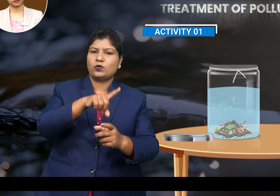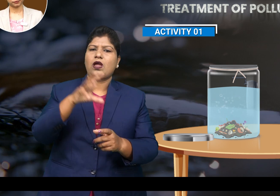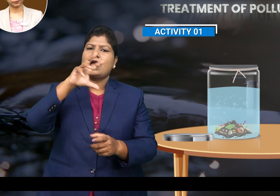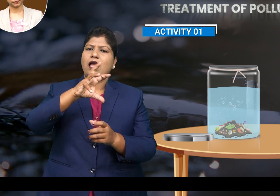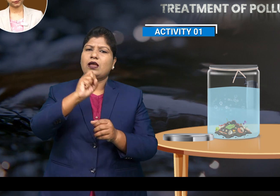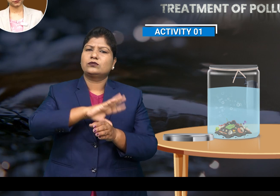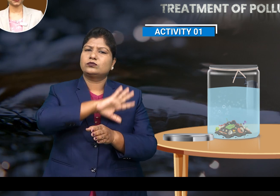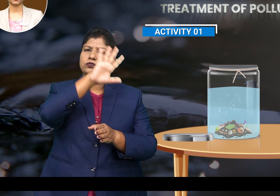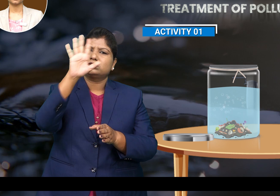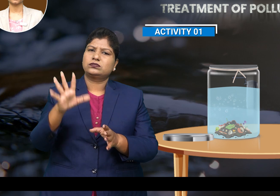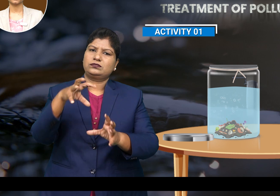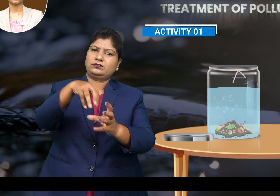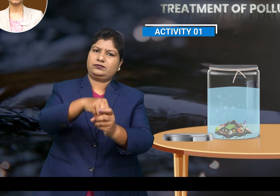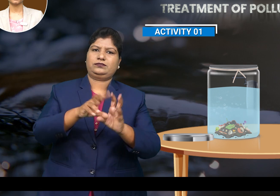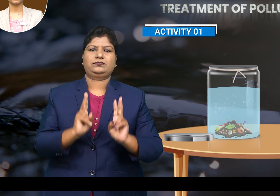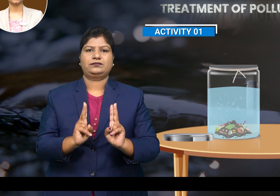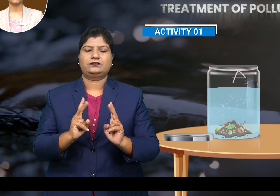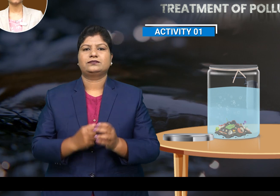overnight.